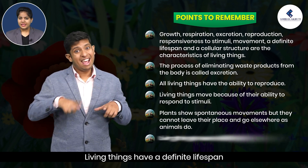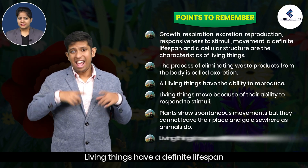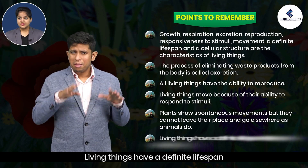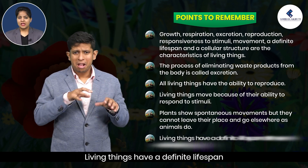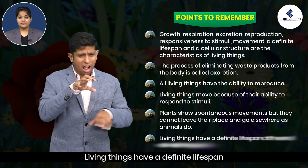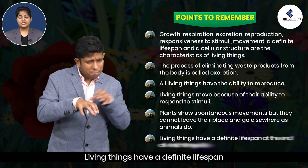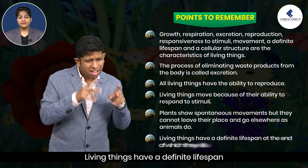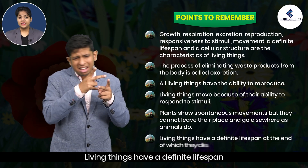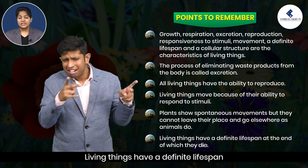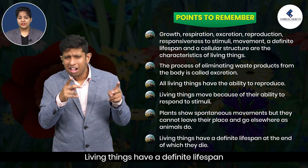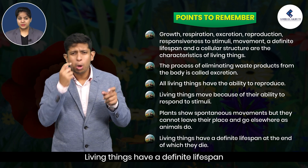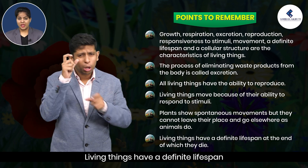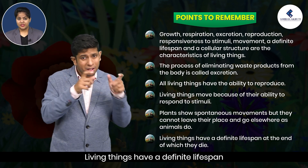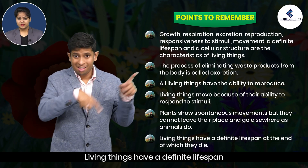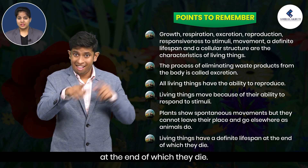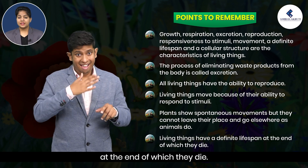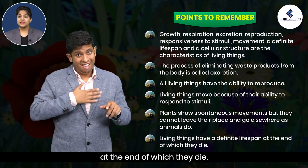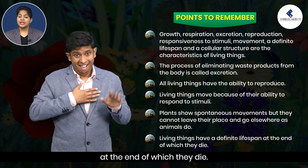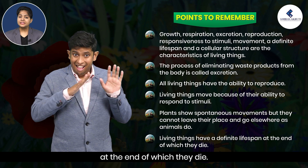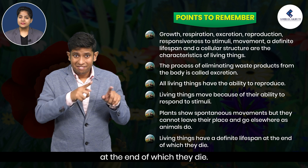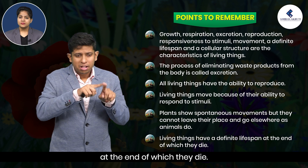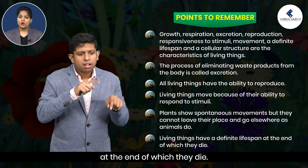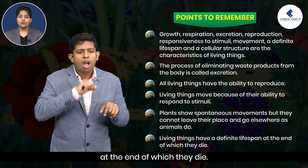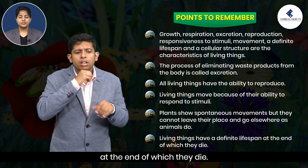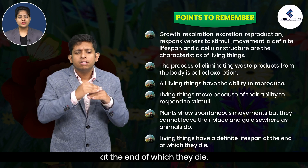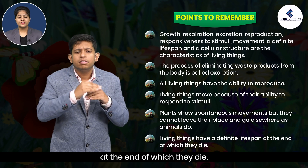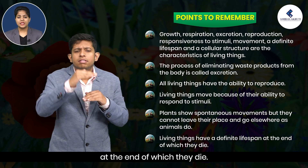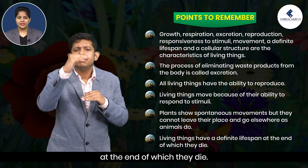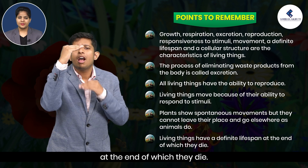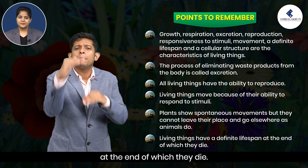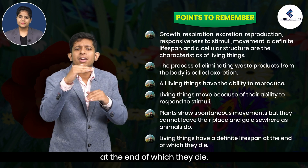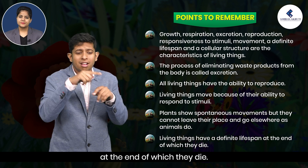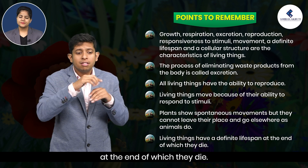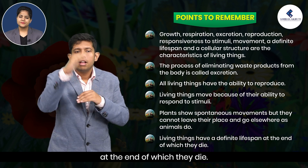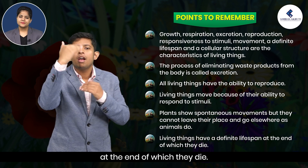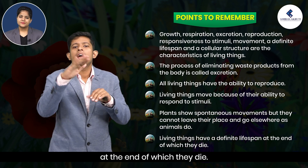Living things have a definite lifespan at the end of which they die.